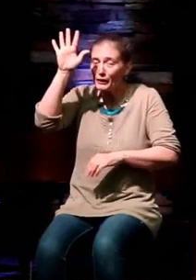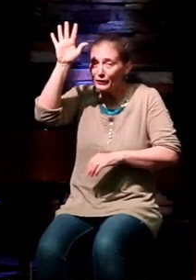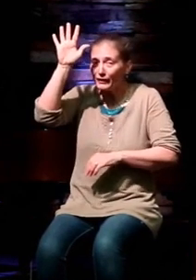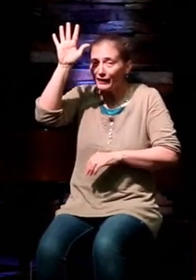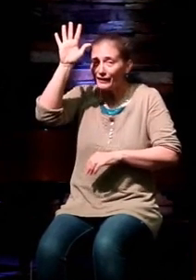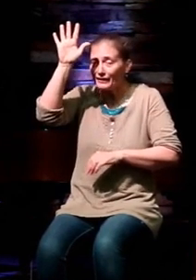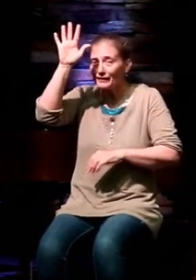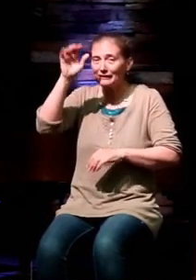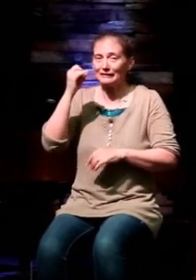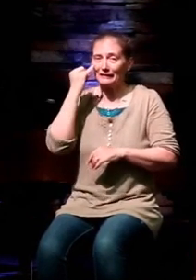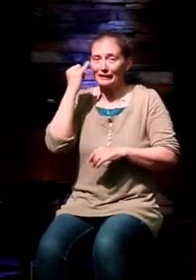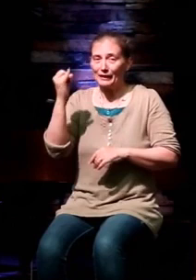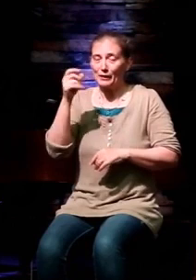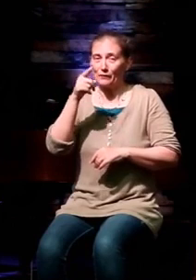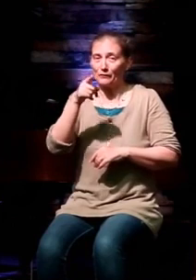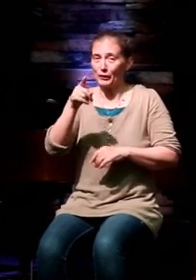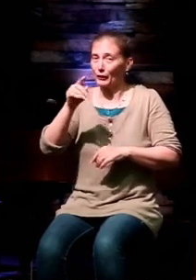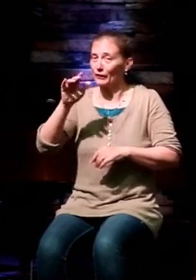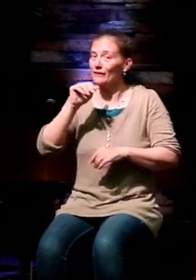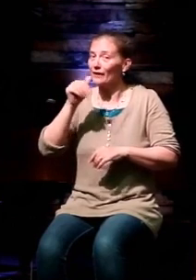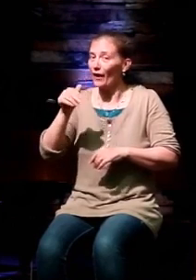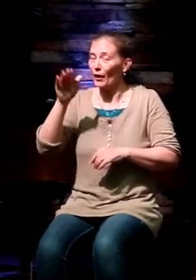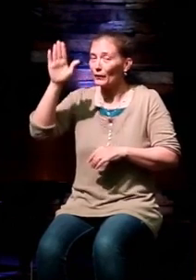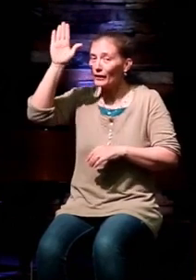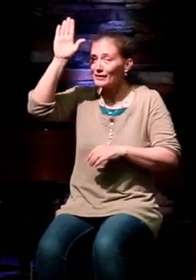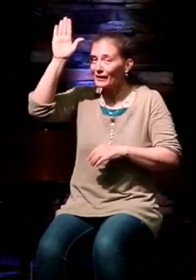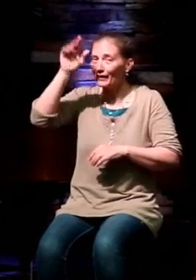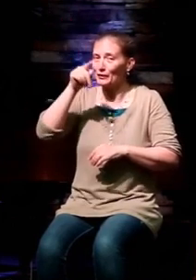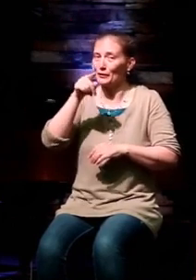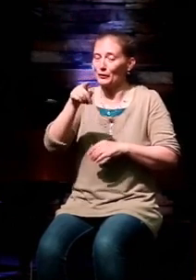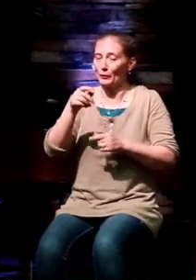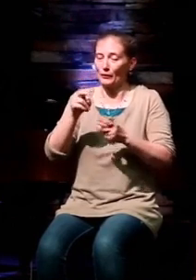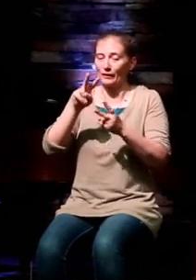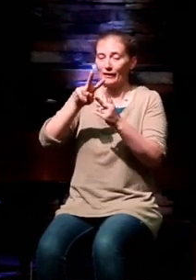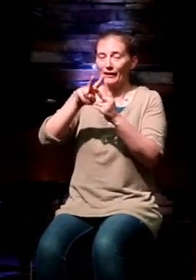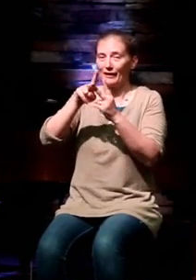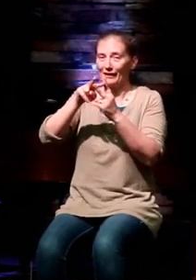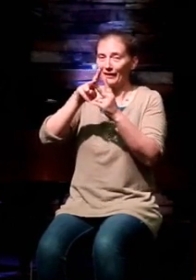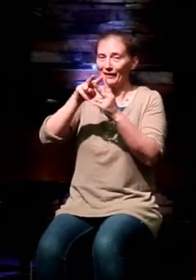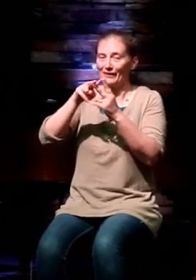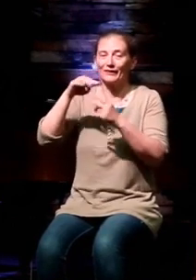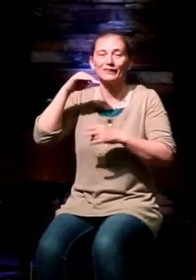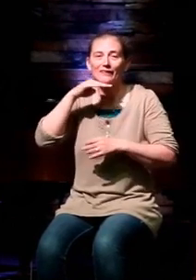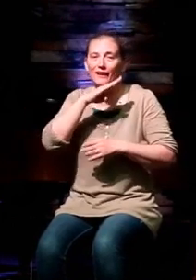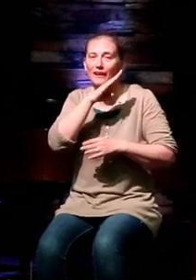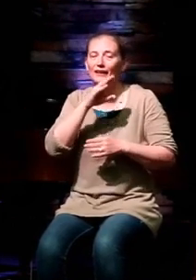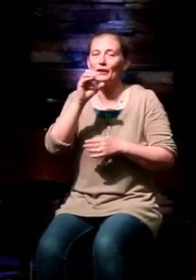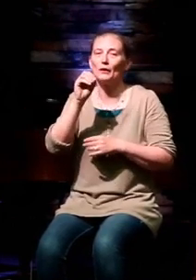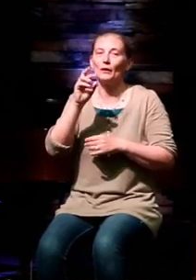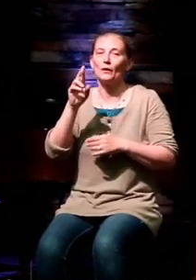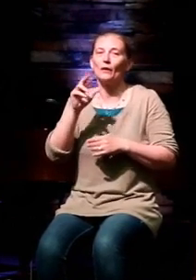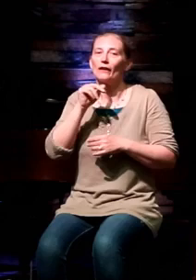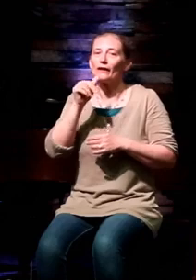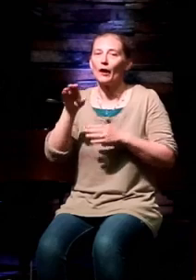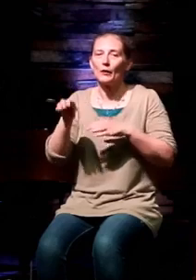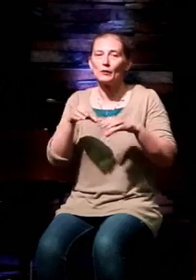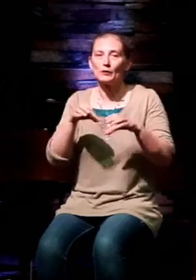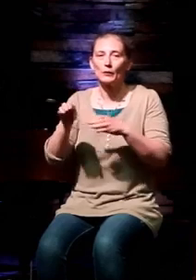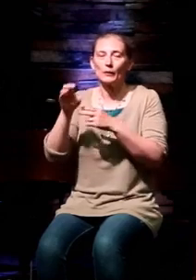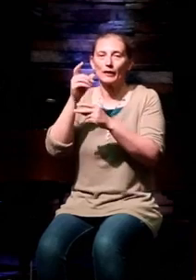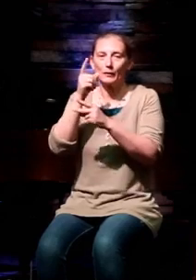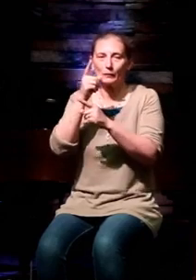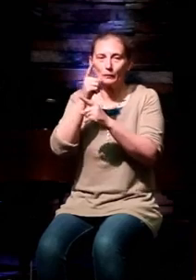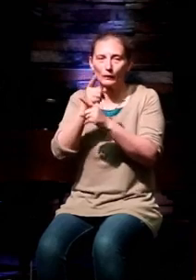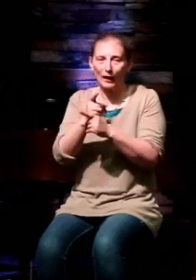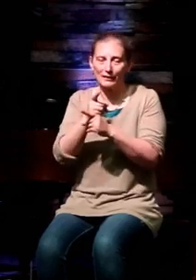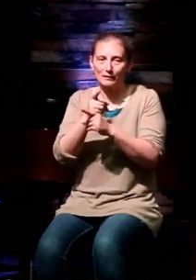or not, but if you don't have your hands up, I'm going to guess that you're either lying or you weren't doing it right. I'll put it that way. Sin can be